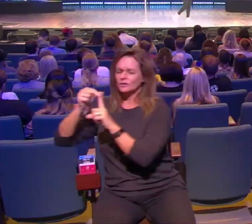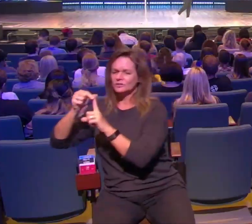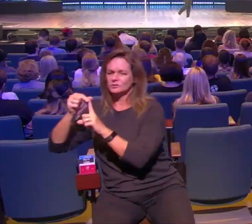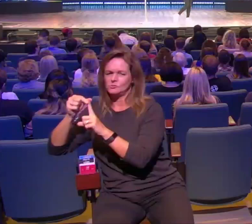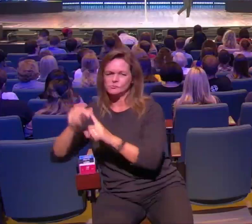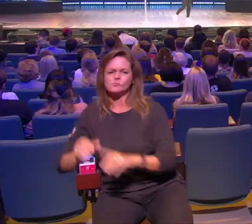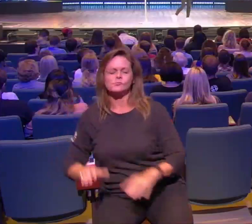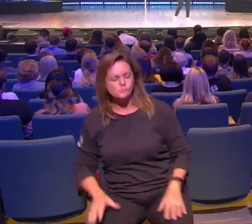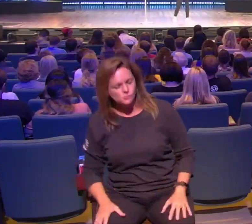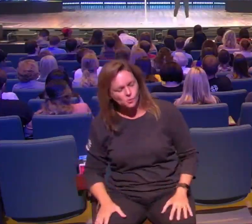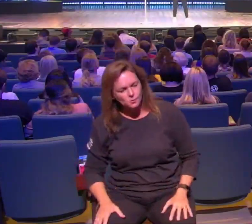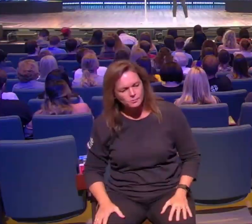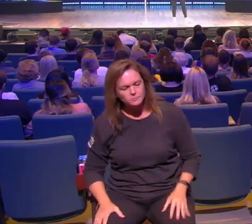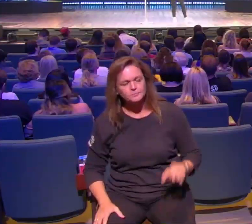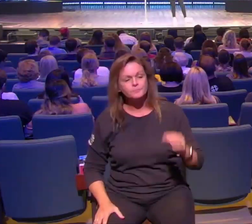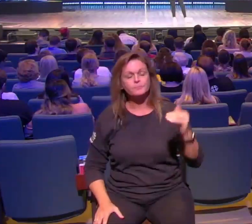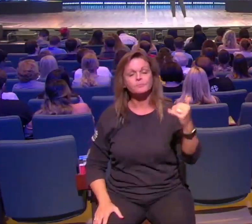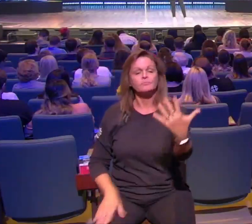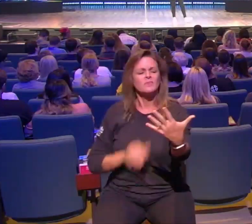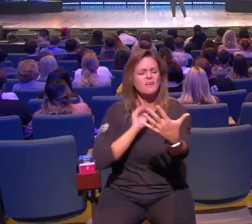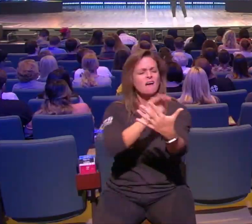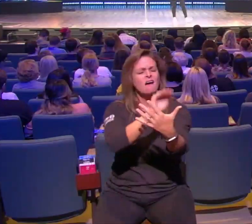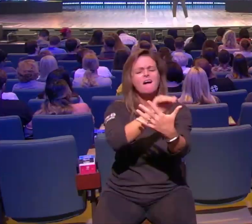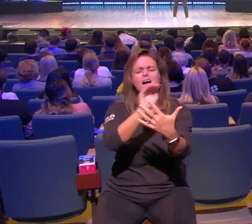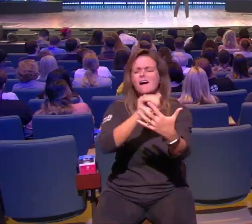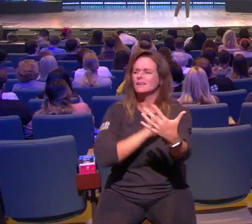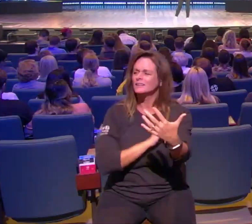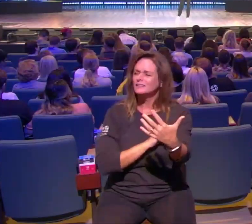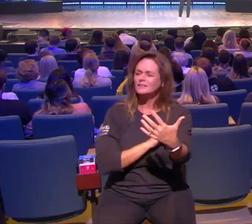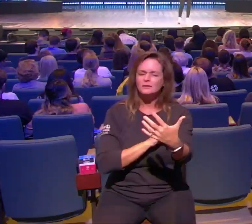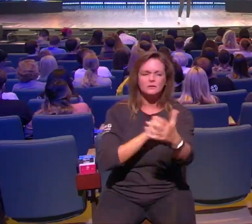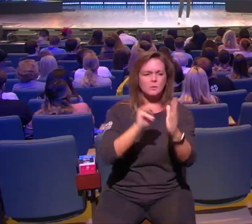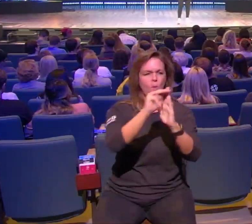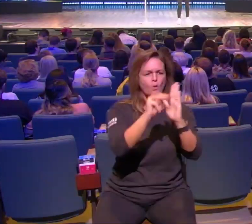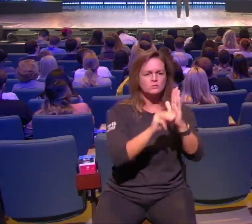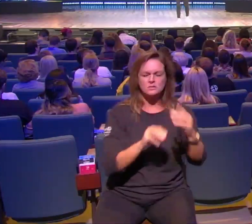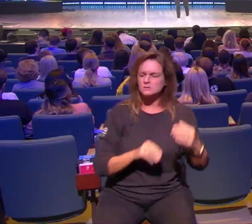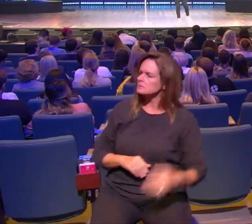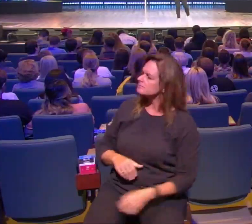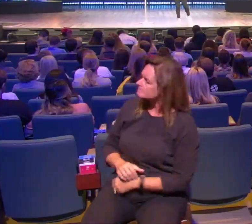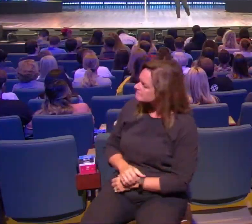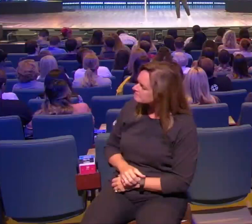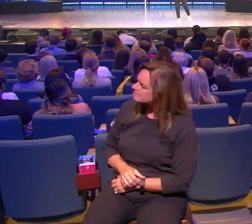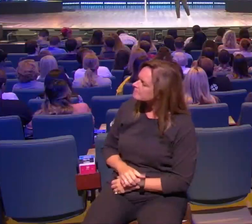said to them, what Zelophehad's daughters are saying is right. You must certainly